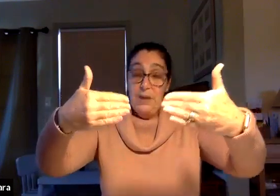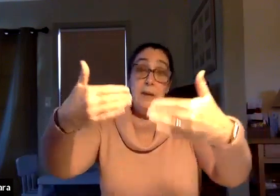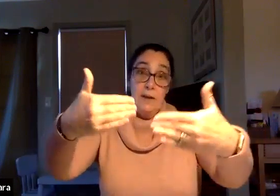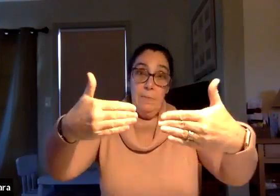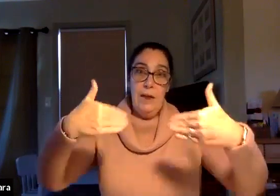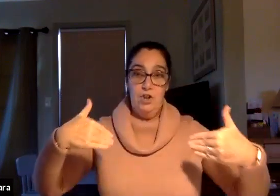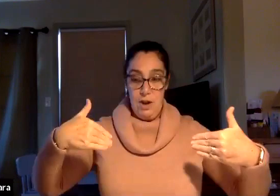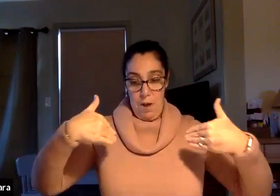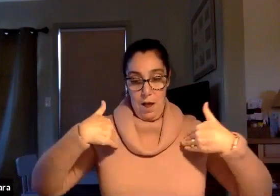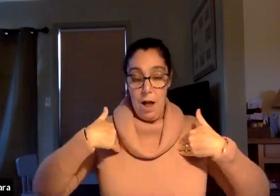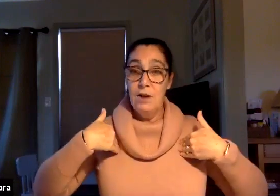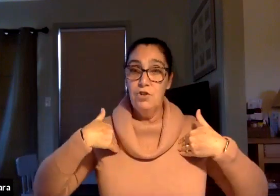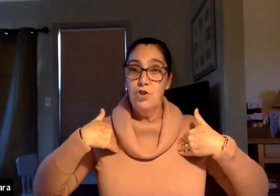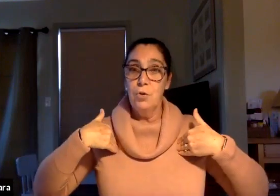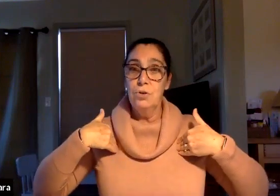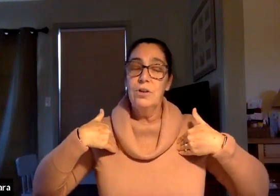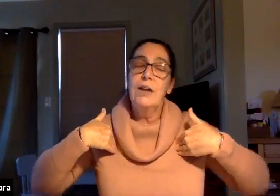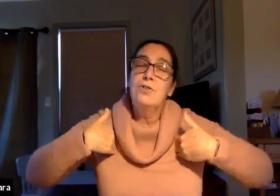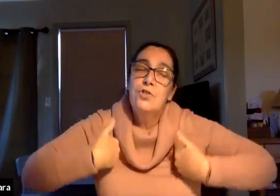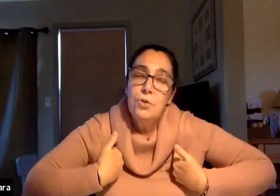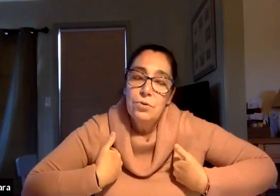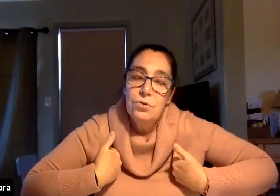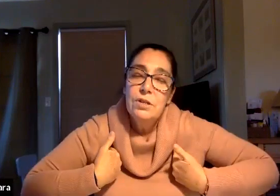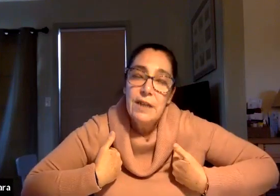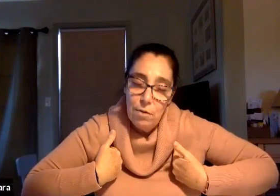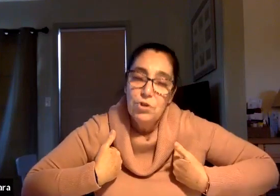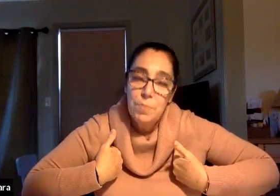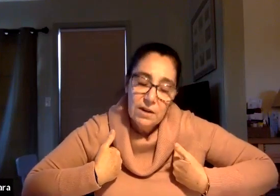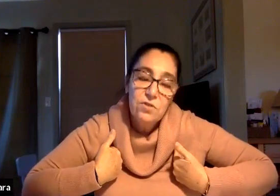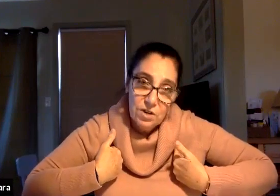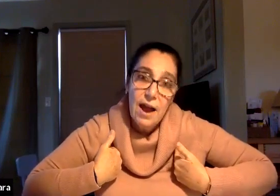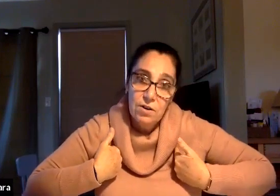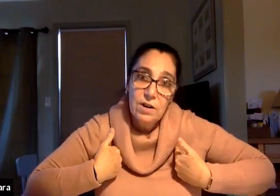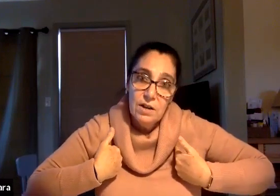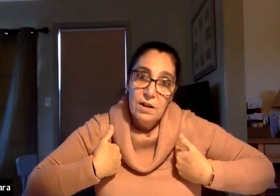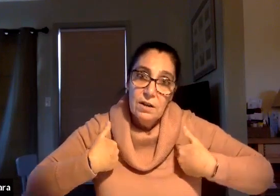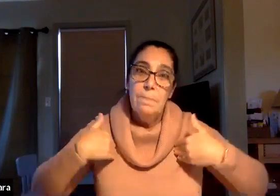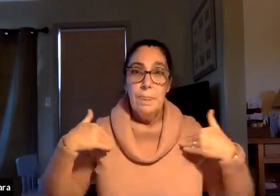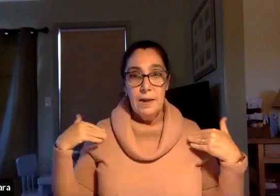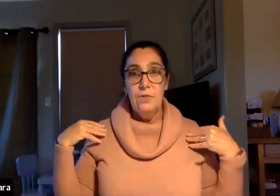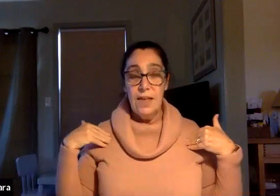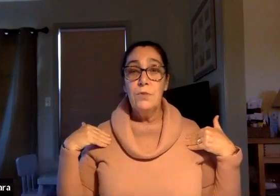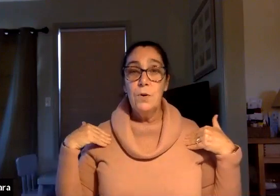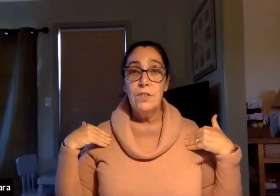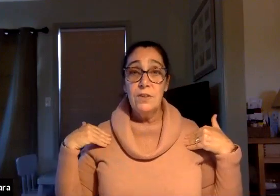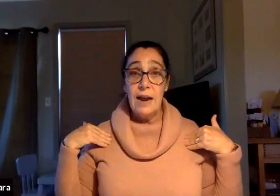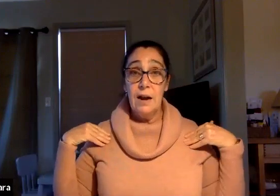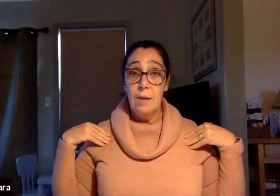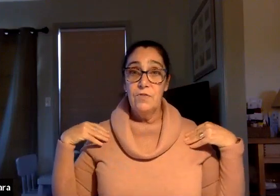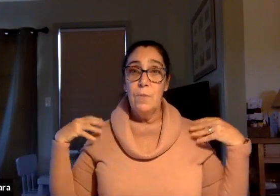B type hand shape on your shoulders, and your shoulders slouch because you're tired. So that's where the sign comes from. When